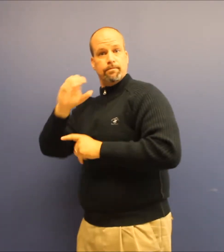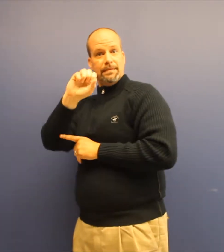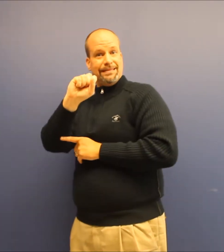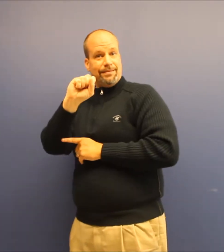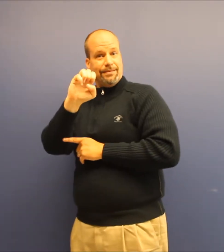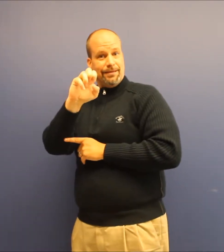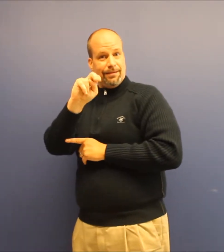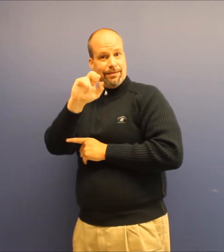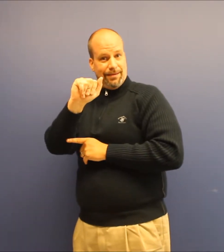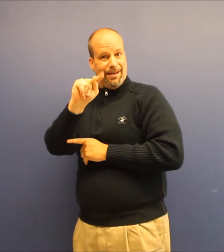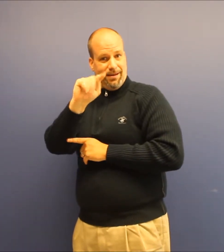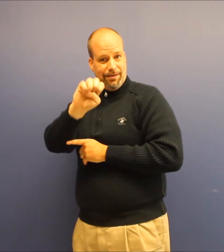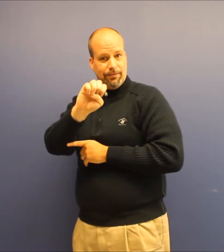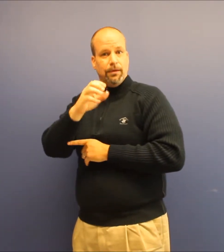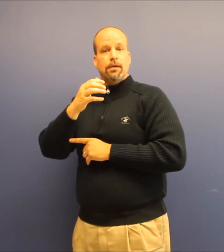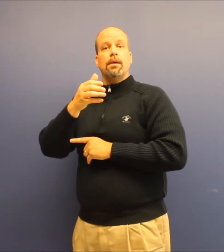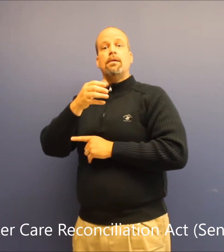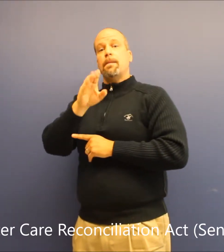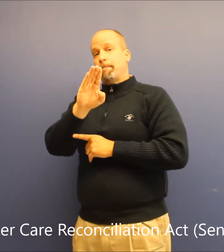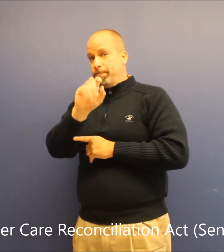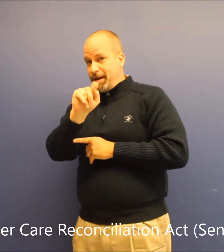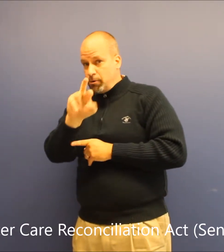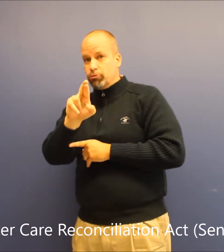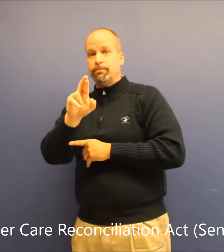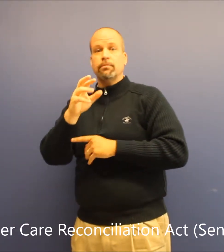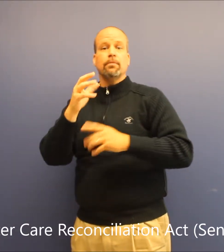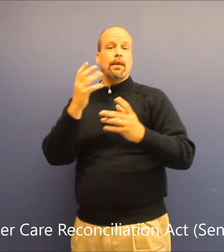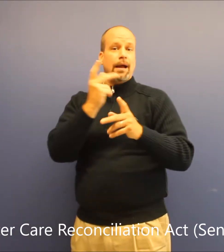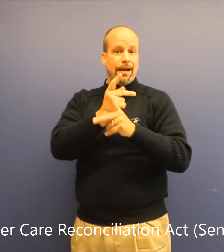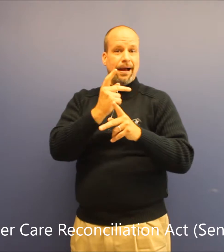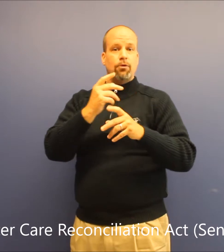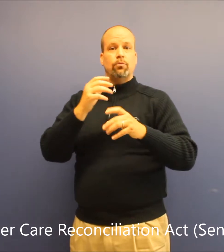For the Senate bill, the Better Care Reconciliation Act,